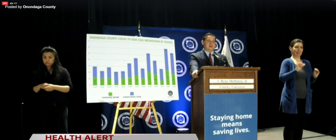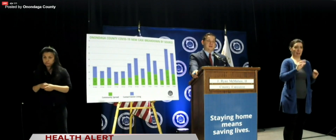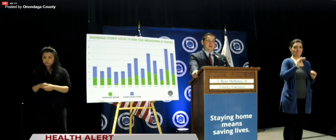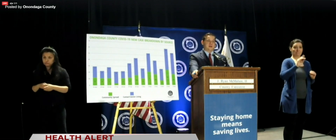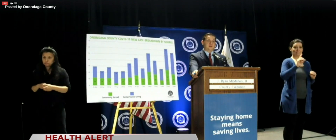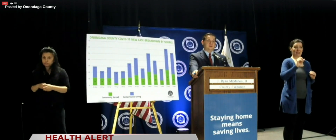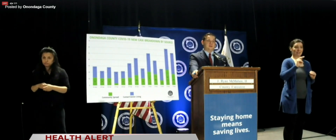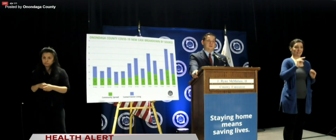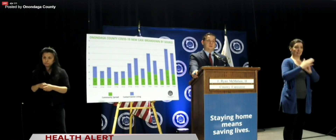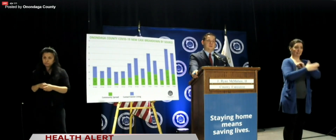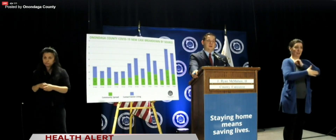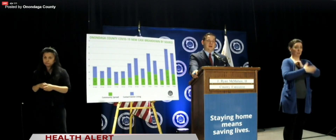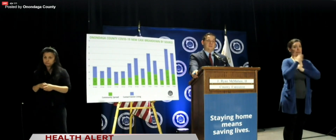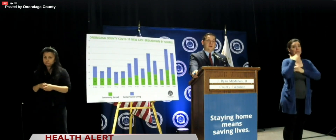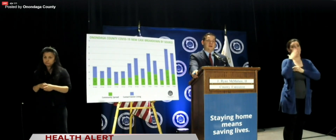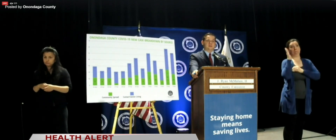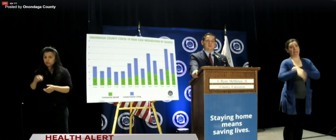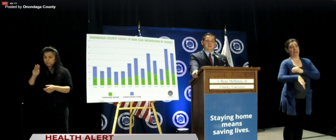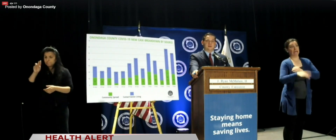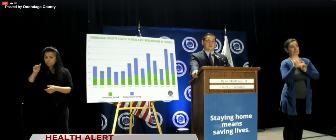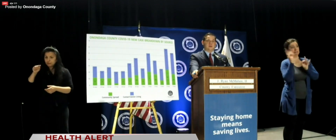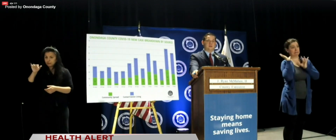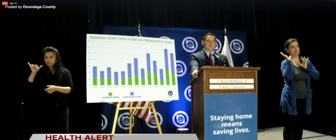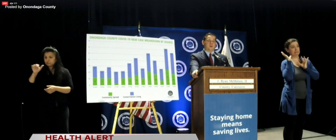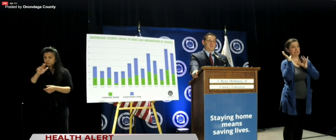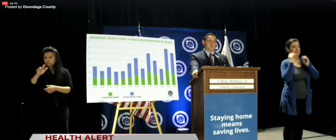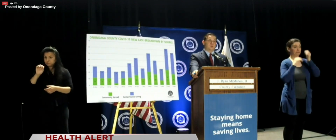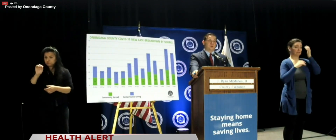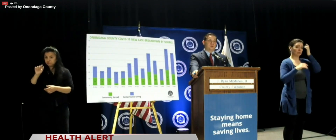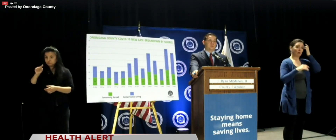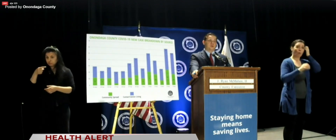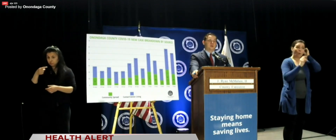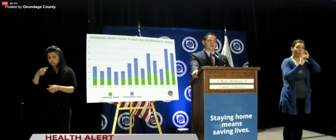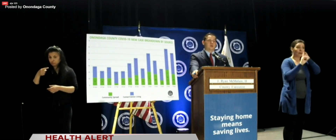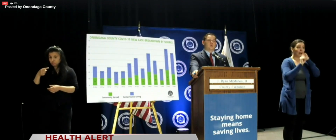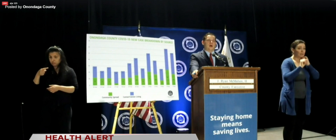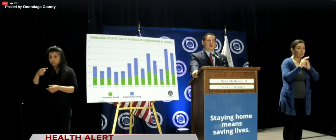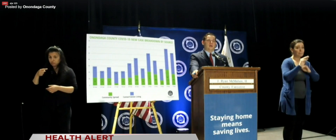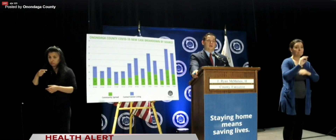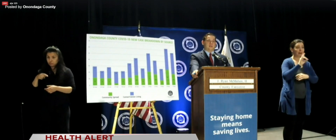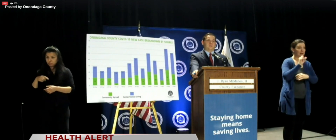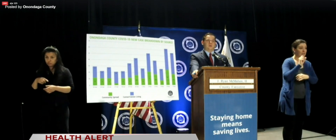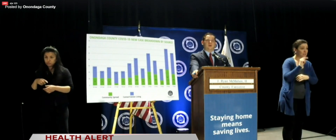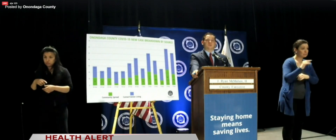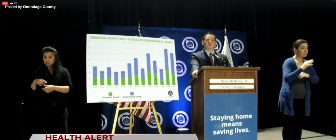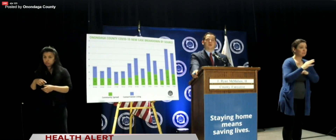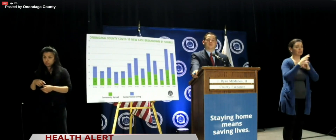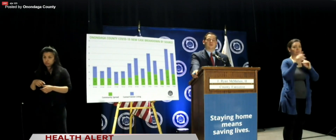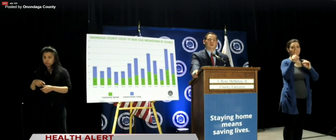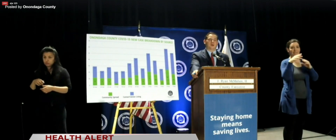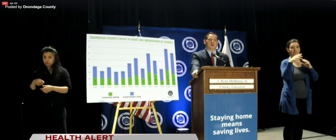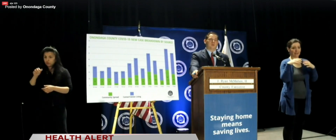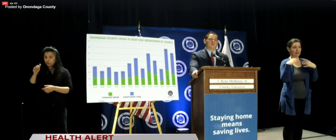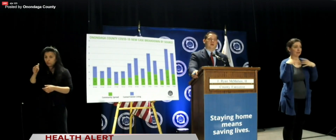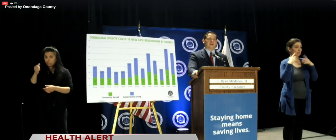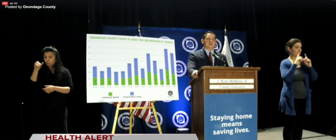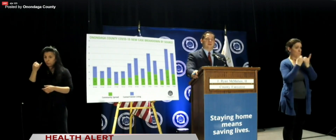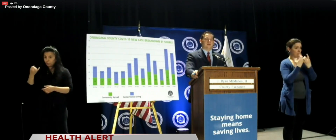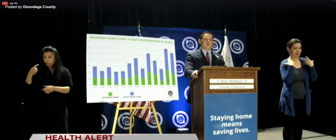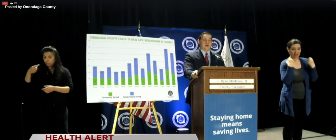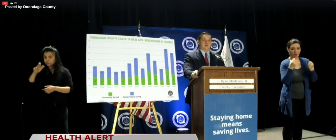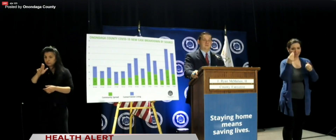And I think Oneida, Madison, the state health departments are working very well in keeping us briefed. We've